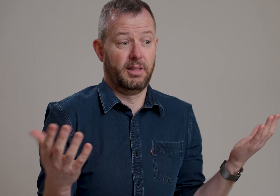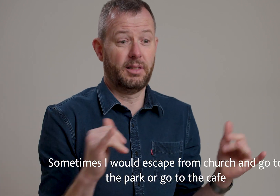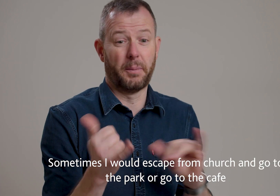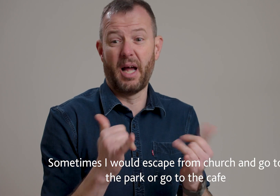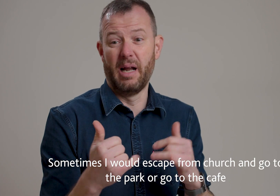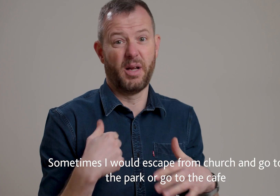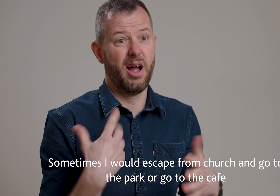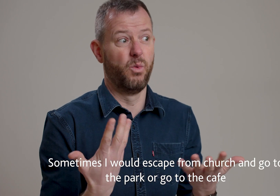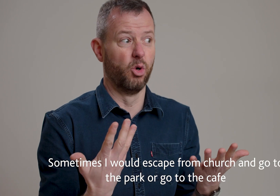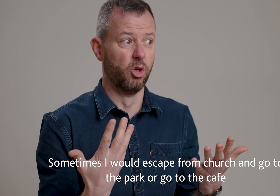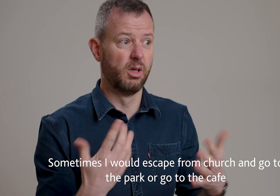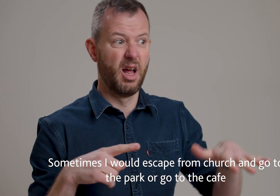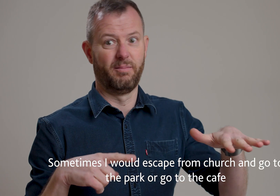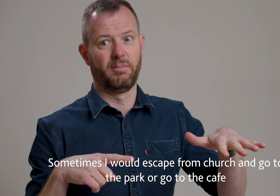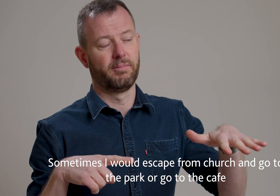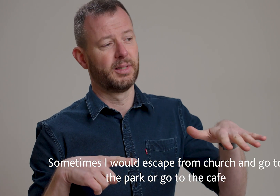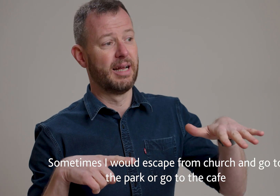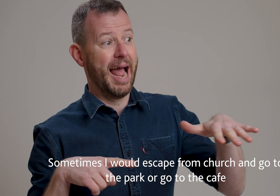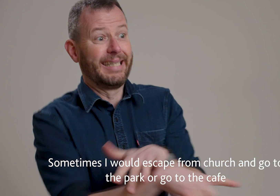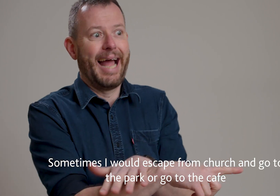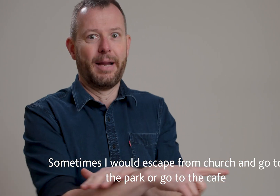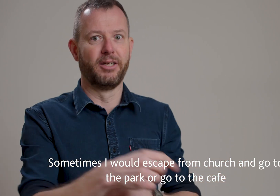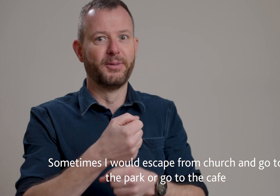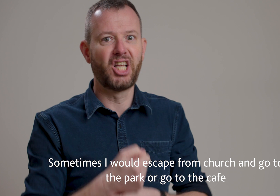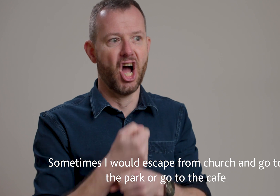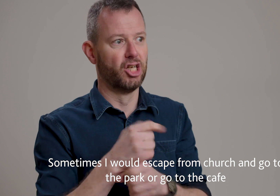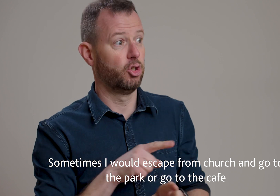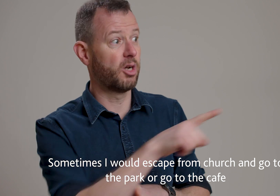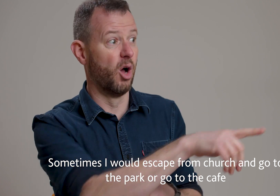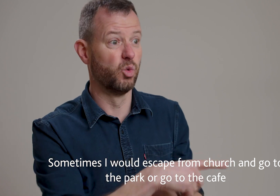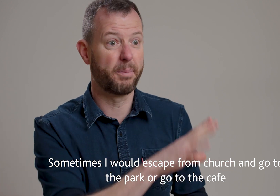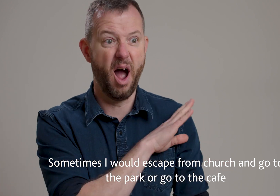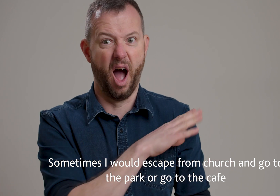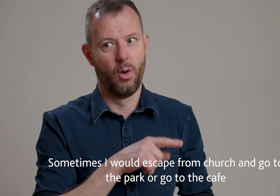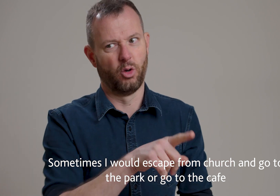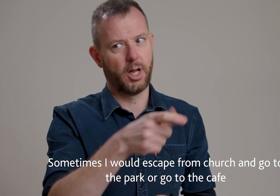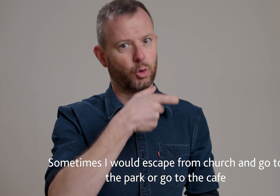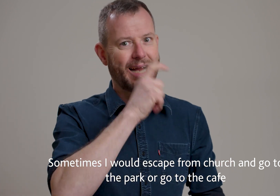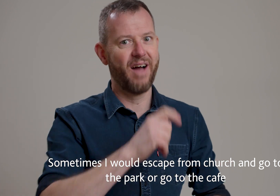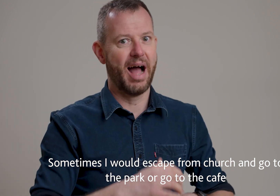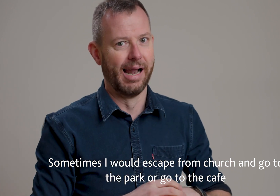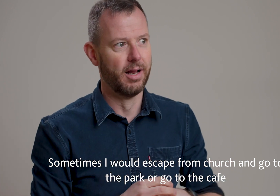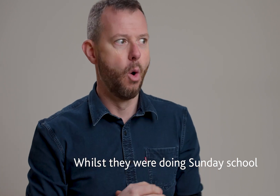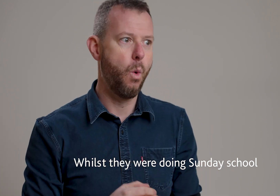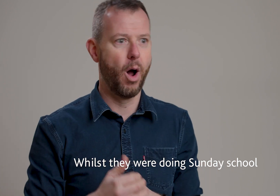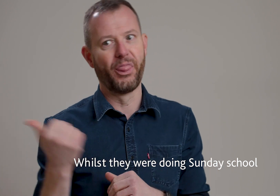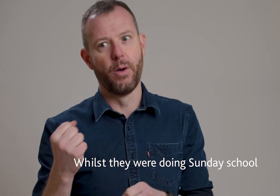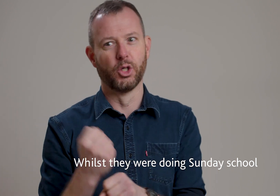And sometimes I will escape from death to go to the car or to go to the cafe while they were